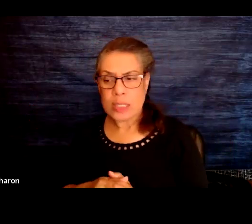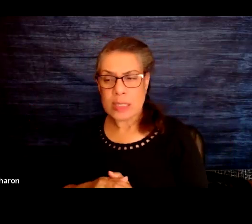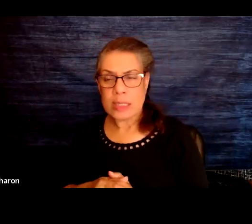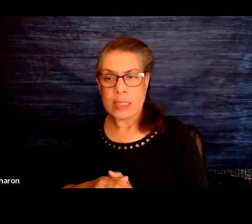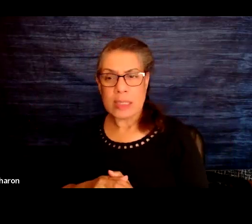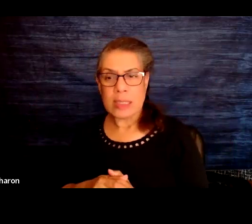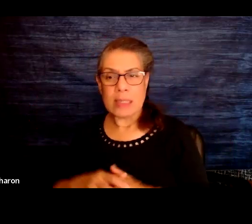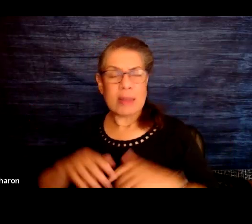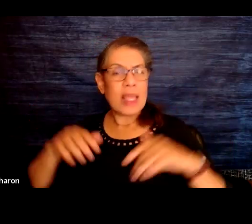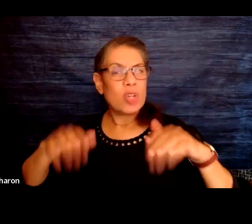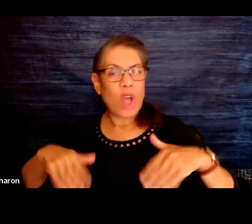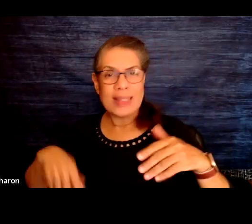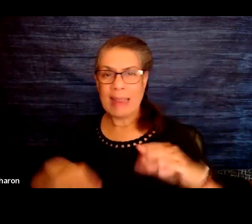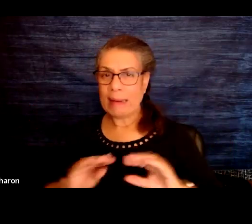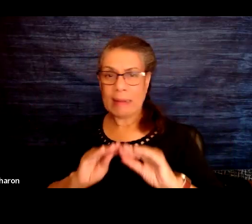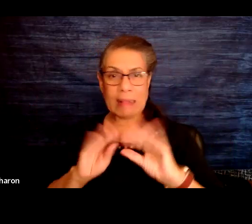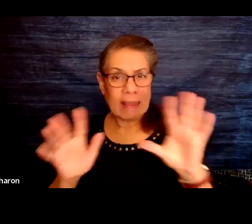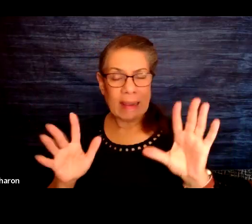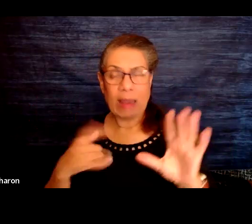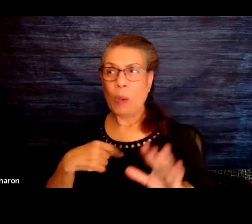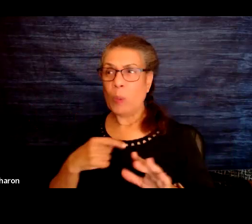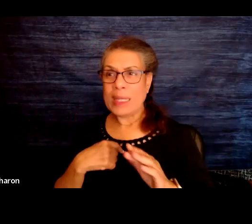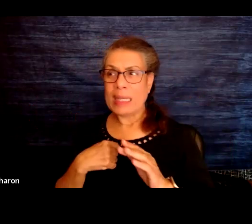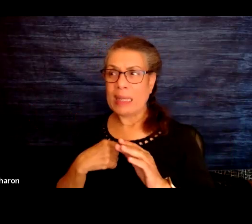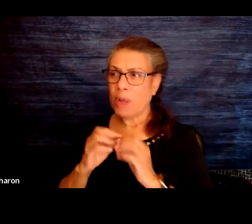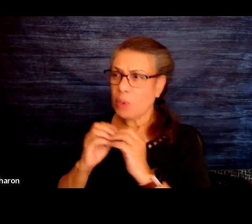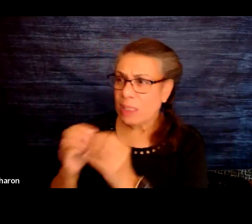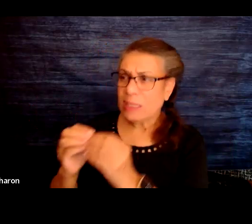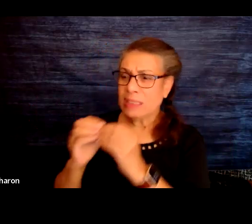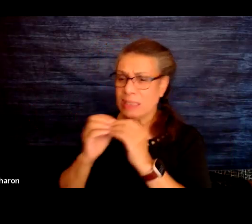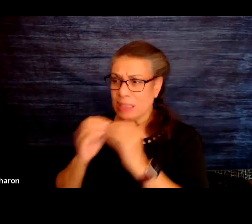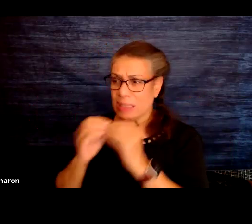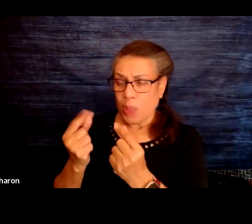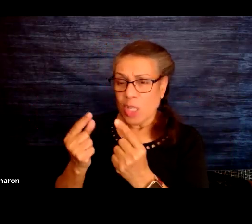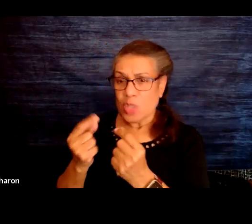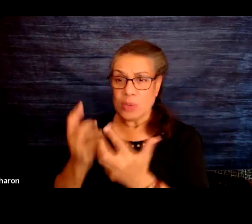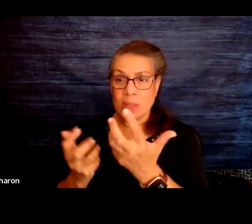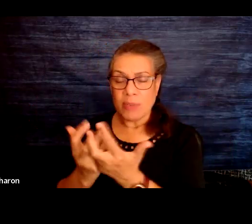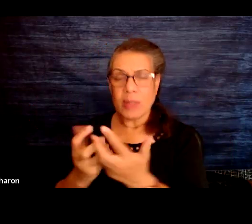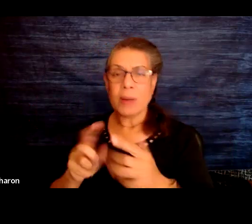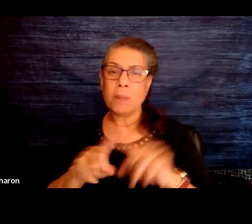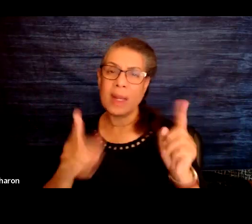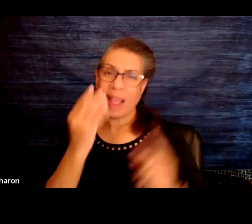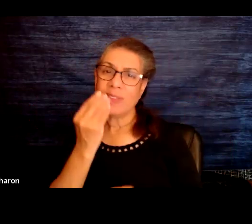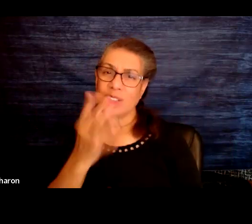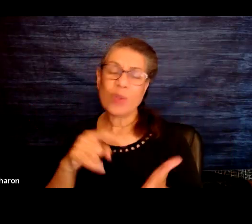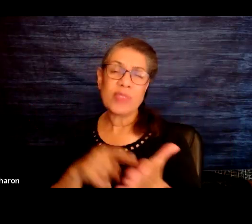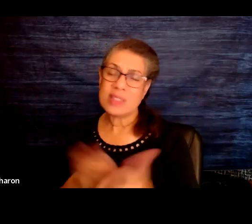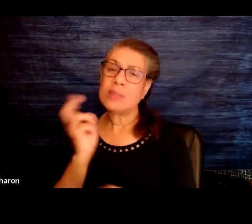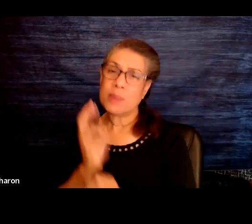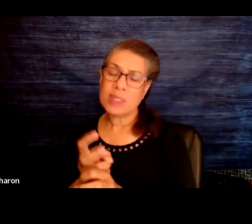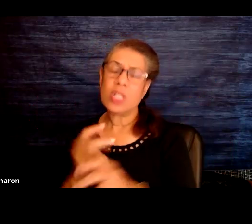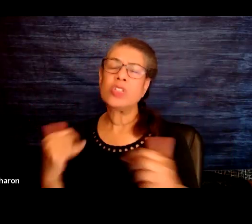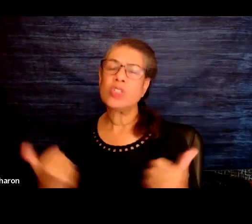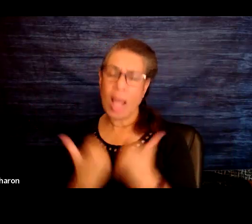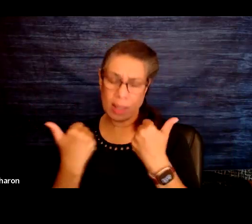that are not yet quite clear, that we keep going back and forth around. But it has been quite the process. And